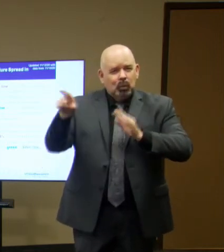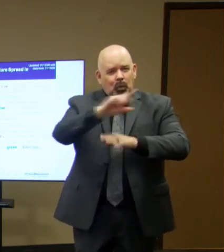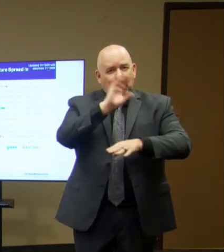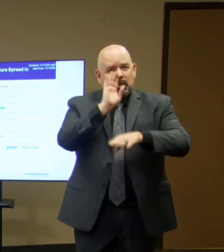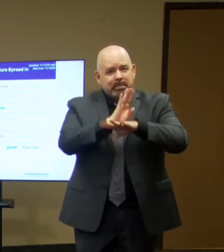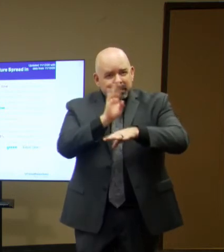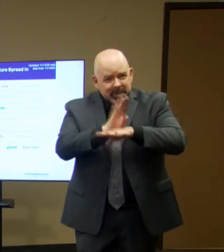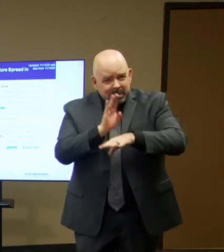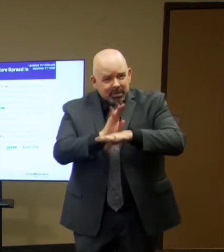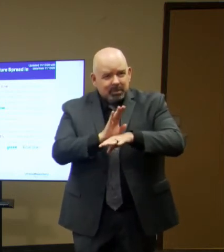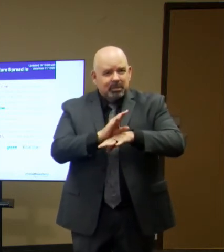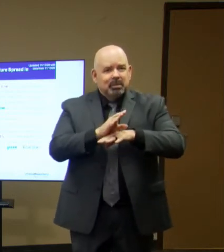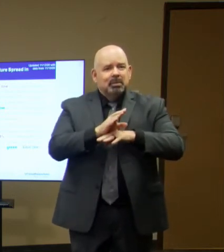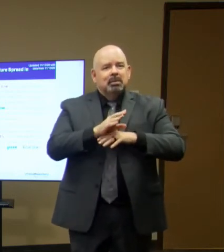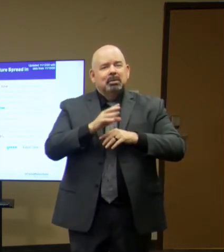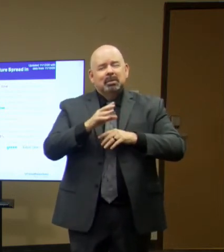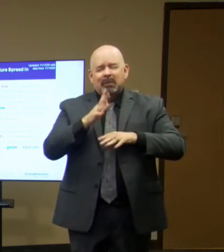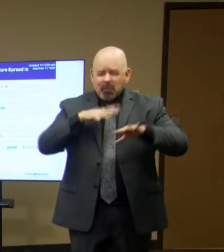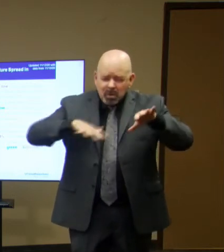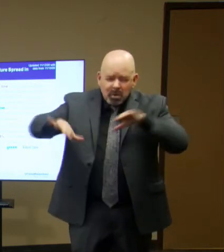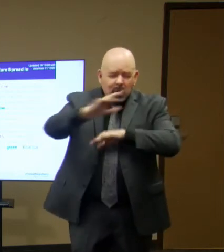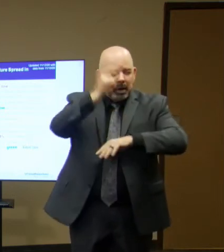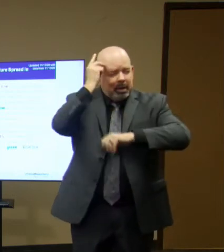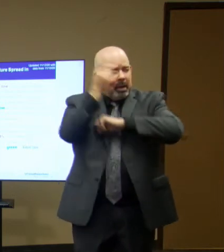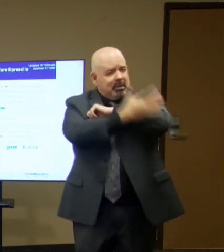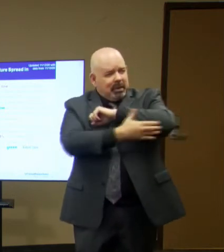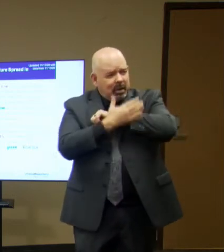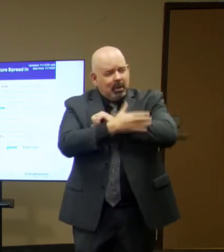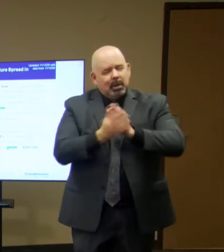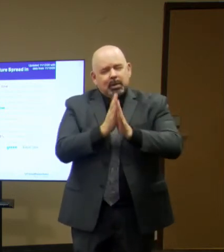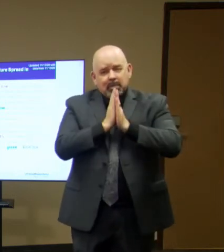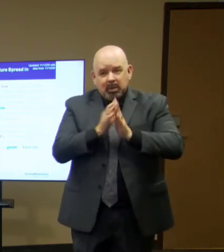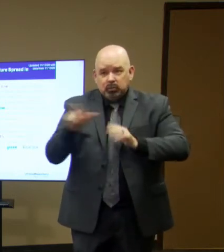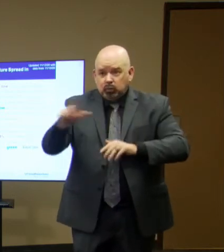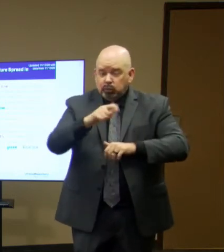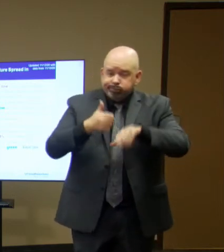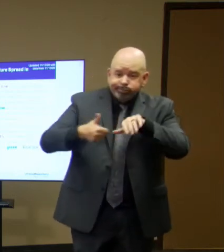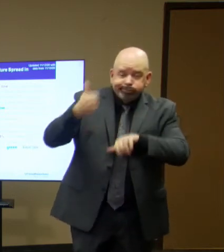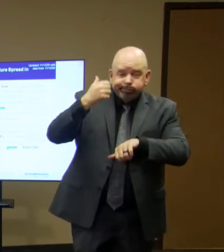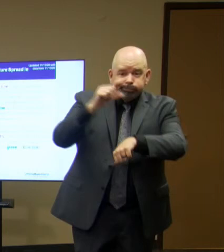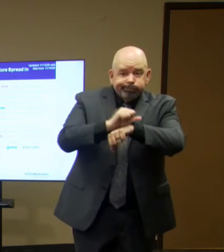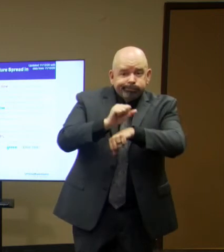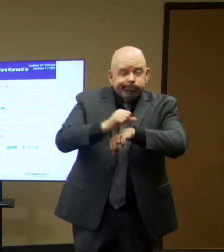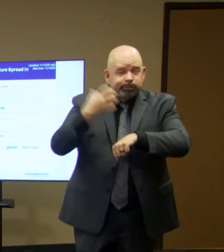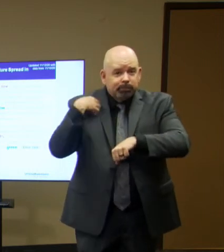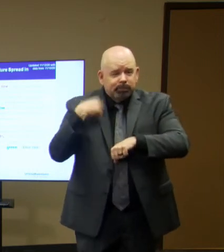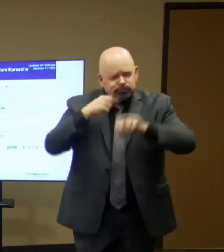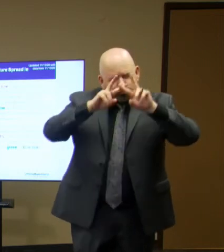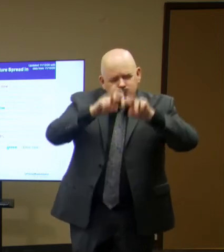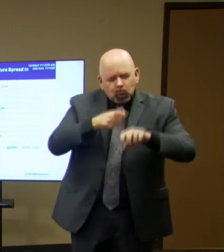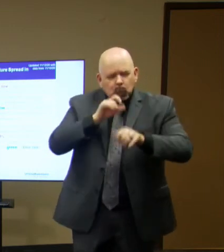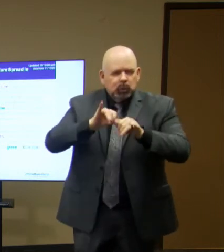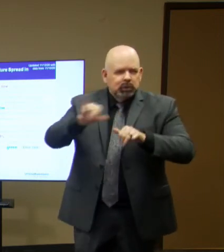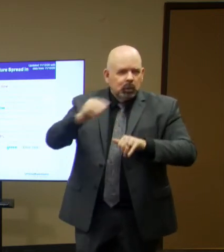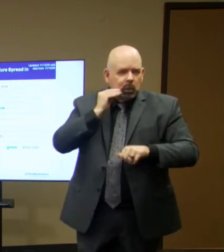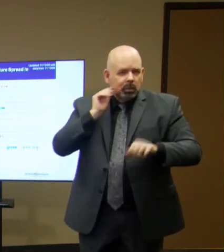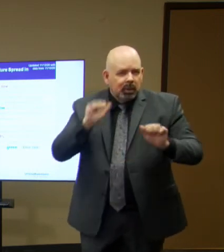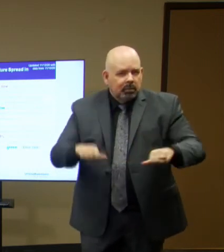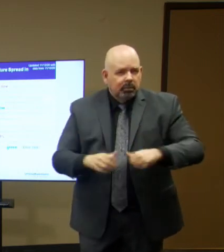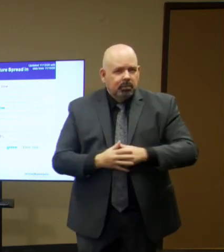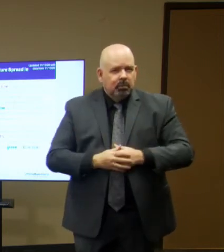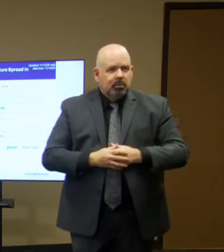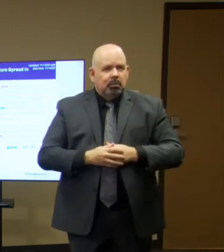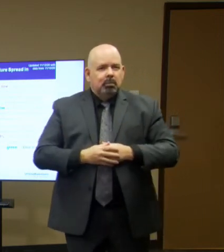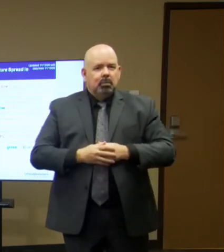the Dallas County Medical Society, the Dallas Hospital Association, the healthcare workers who